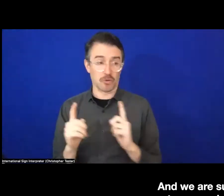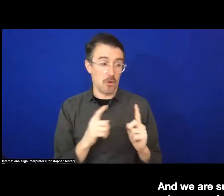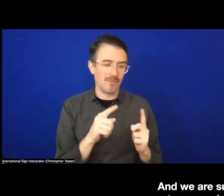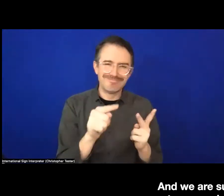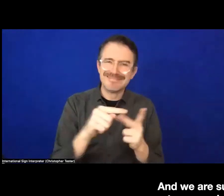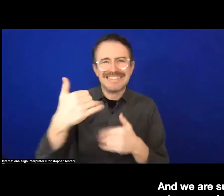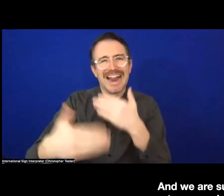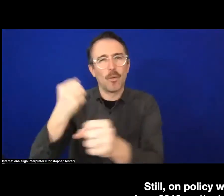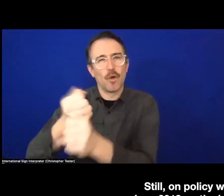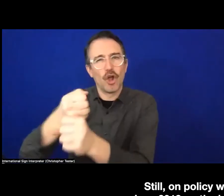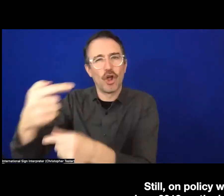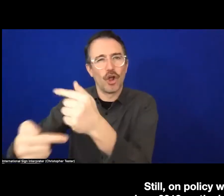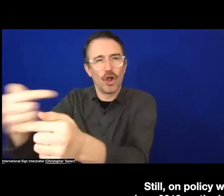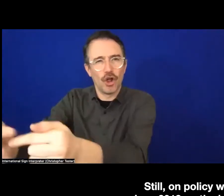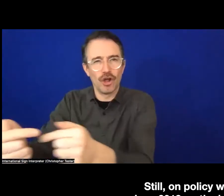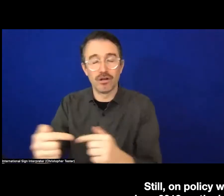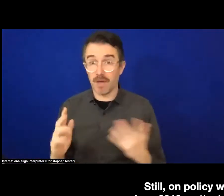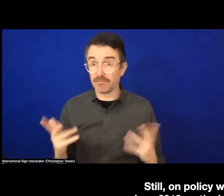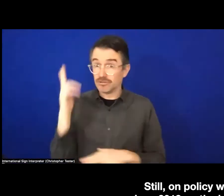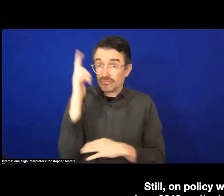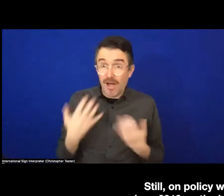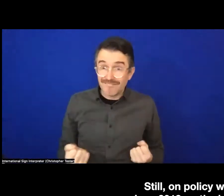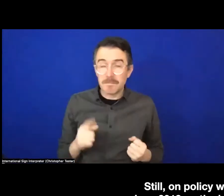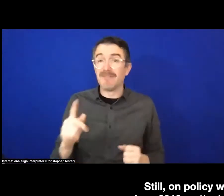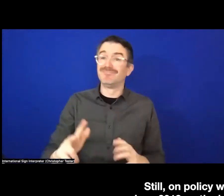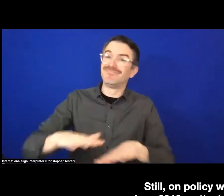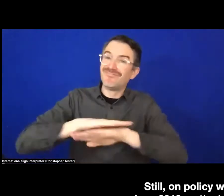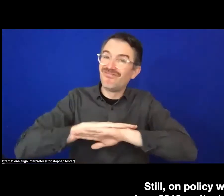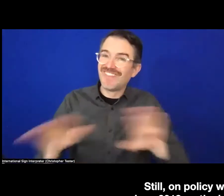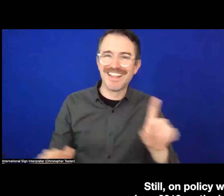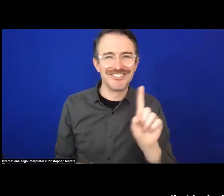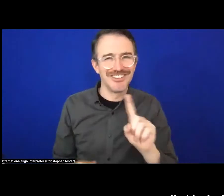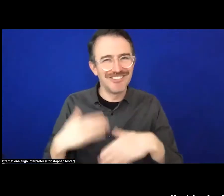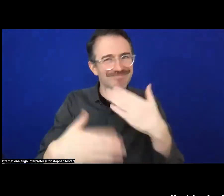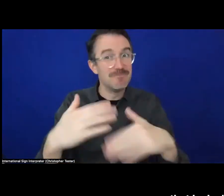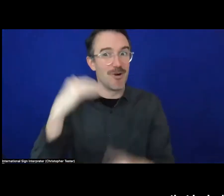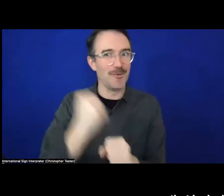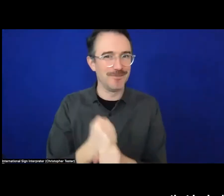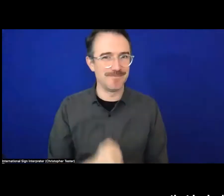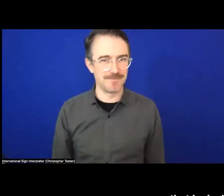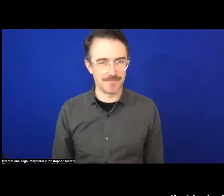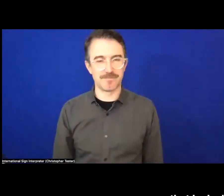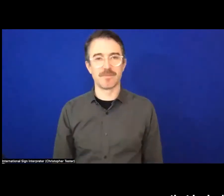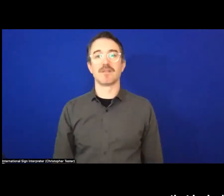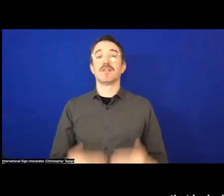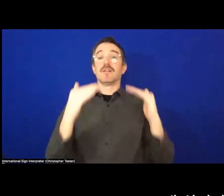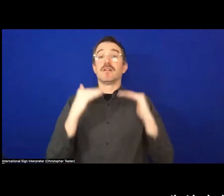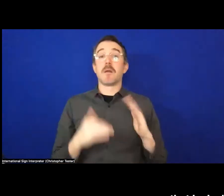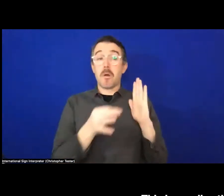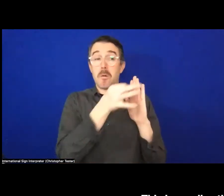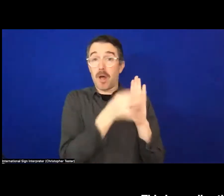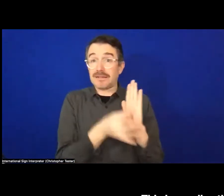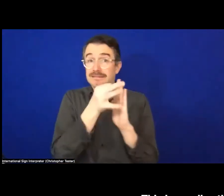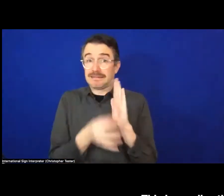point. Still under policy, we have been engaging since 2018 on the inclusive